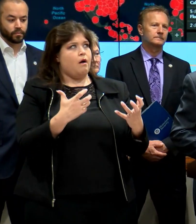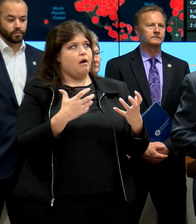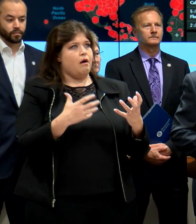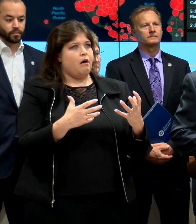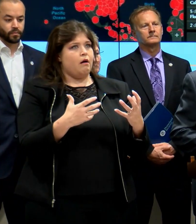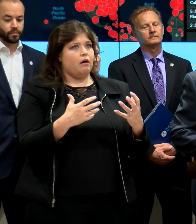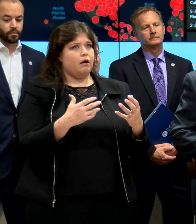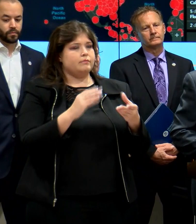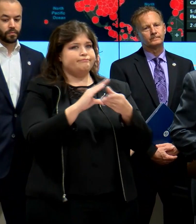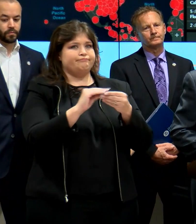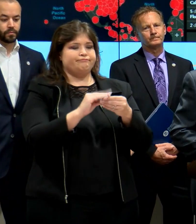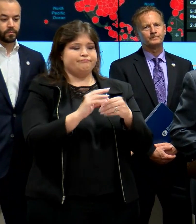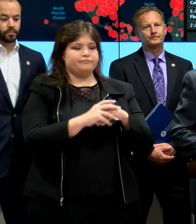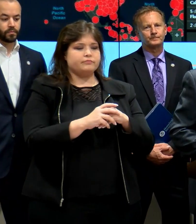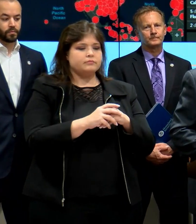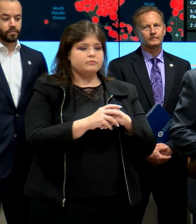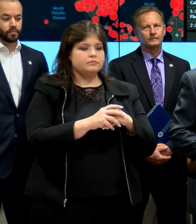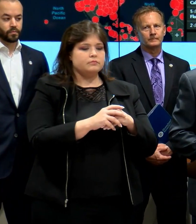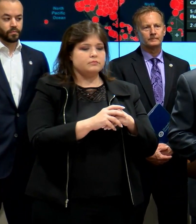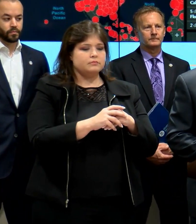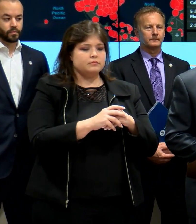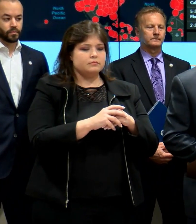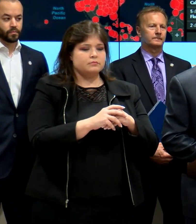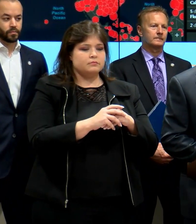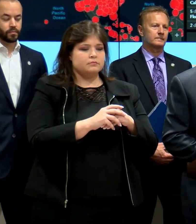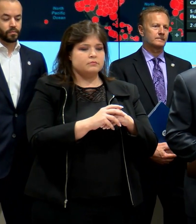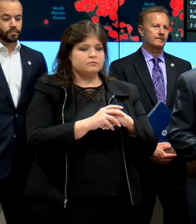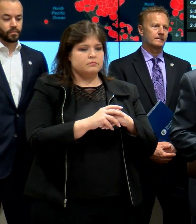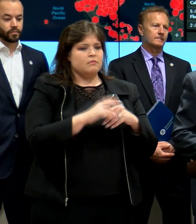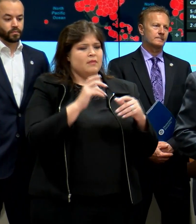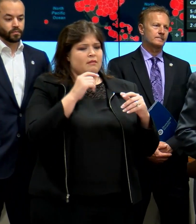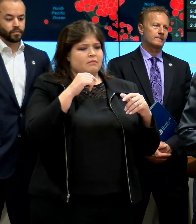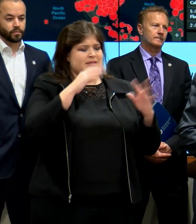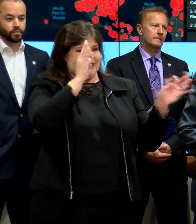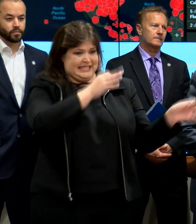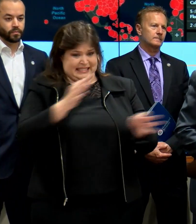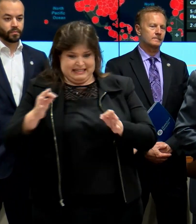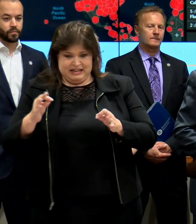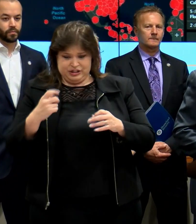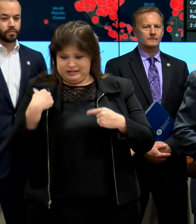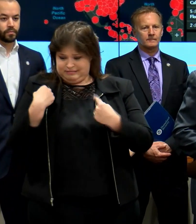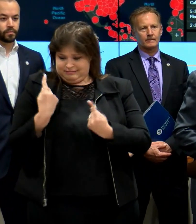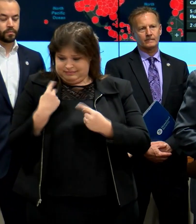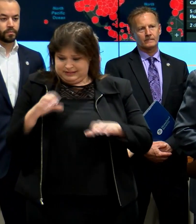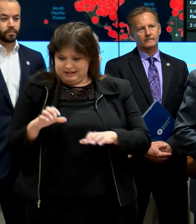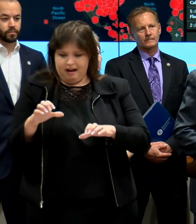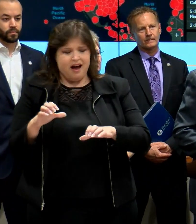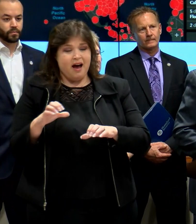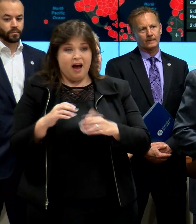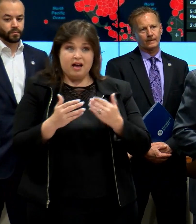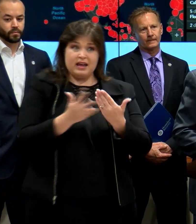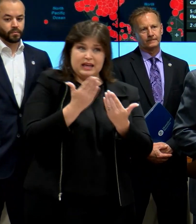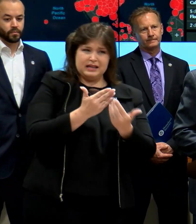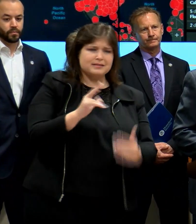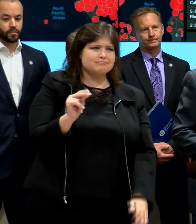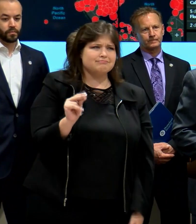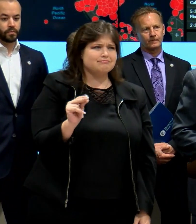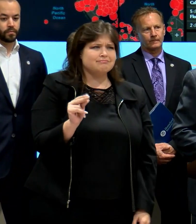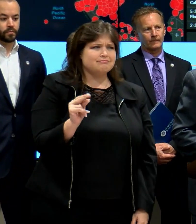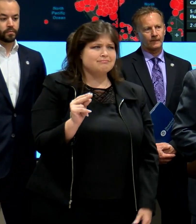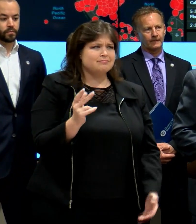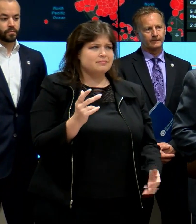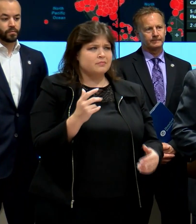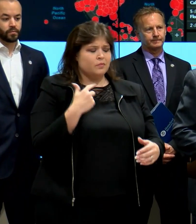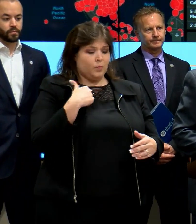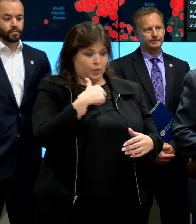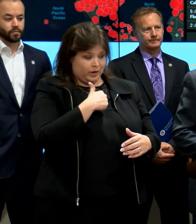none of these decisions that we're having to make are easy decisions. They're simply not easy, especially when you recognize that when you're making a